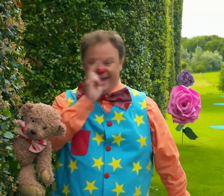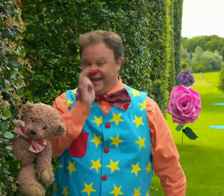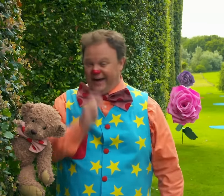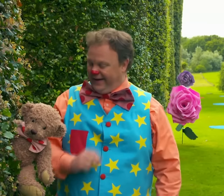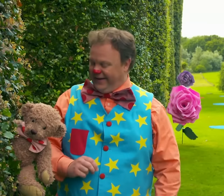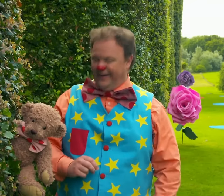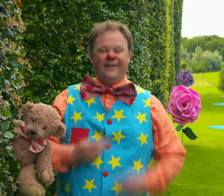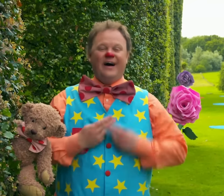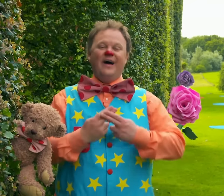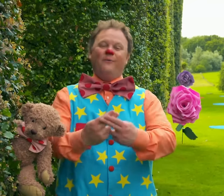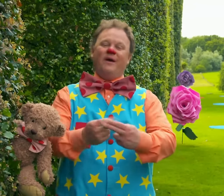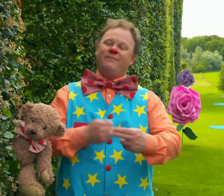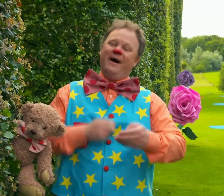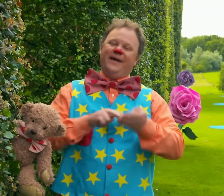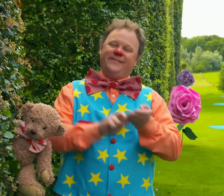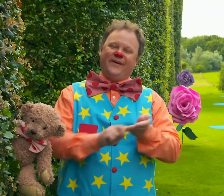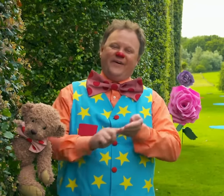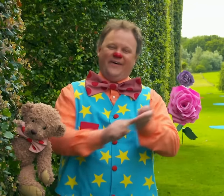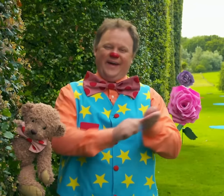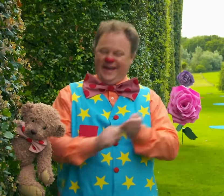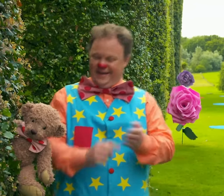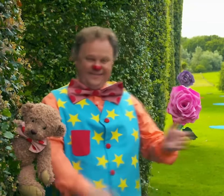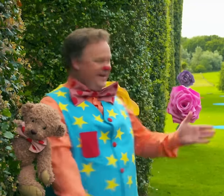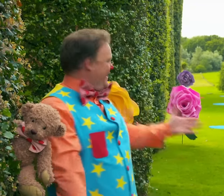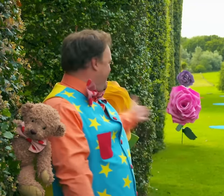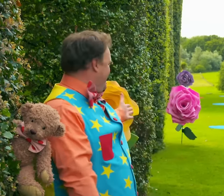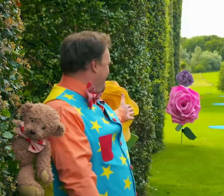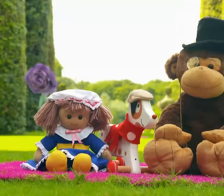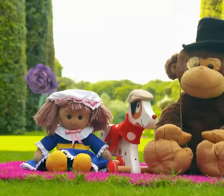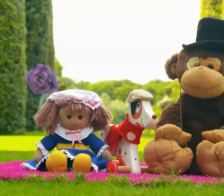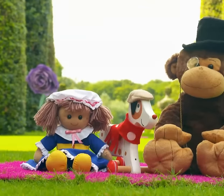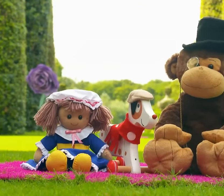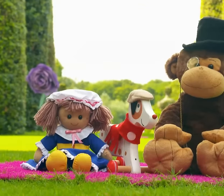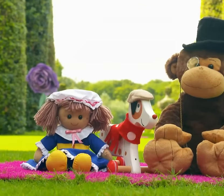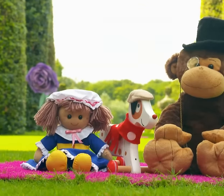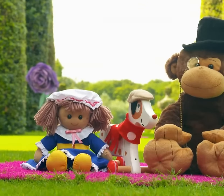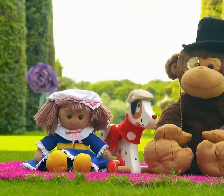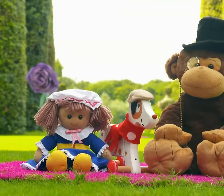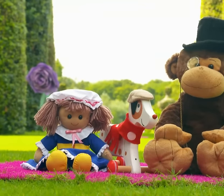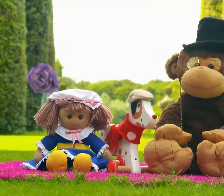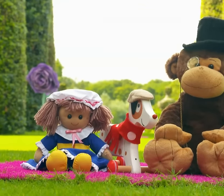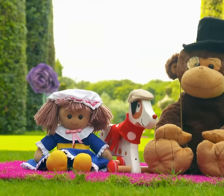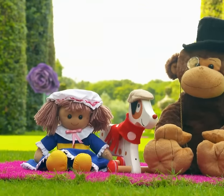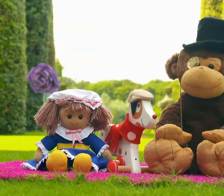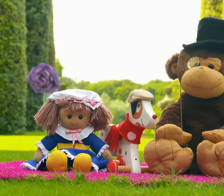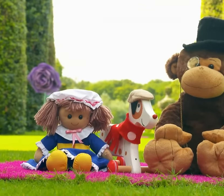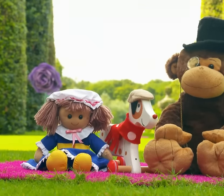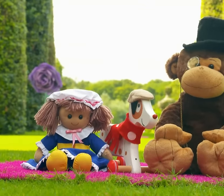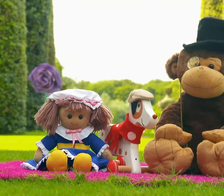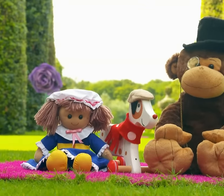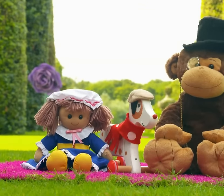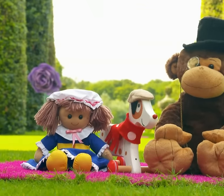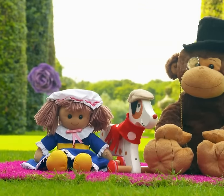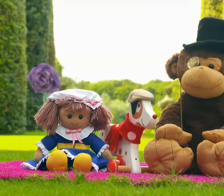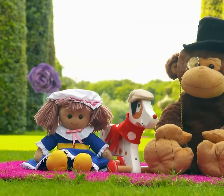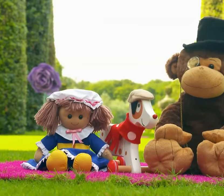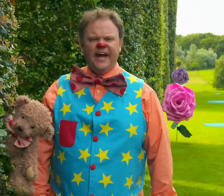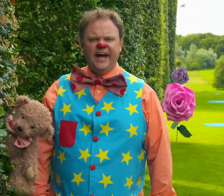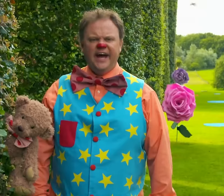seek. Oh, with my toys. Ta-da. Mr. Tumble. Please, can we play hide-and-seek with you